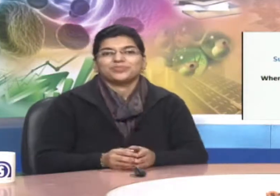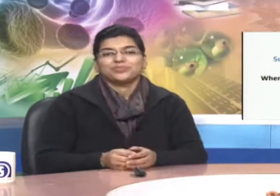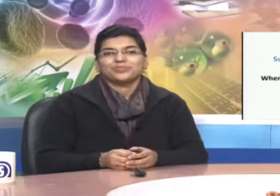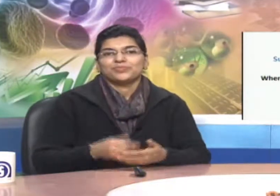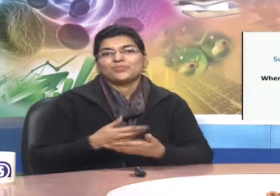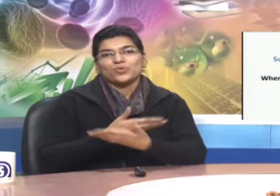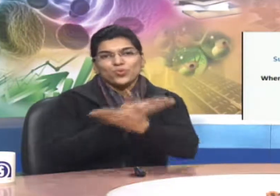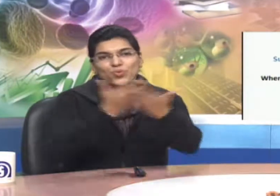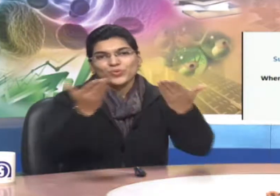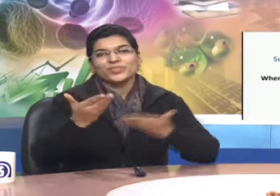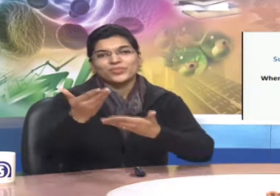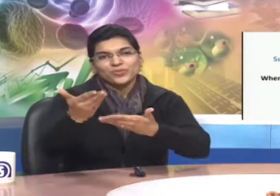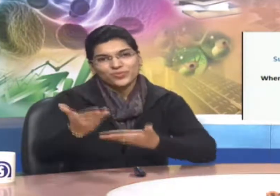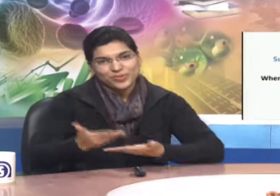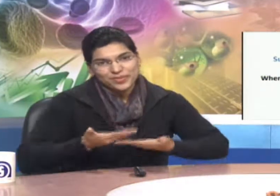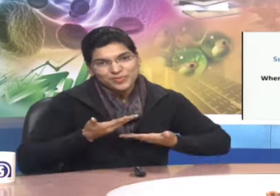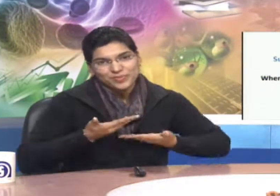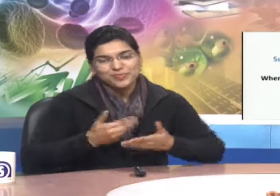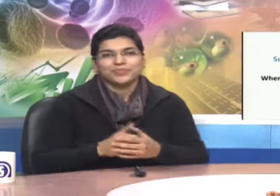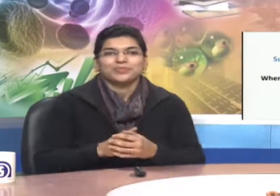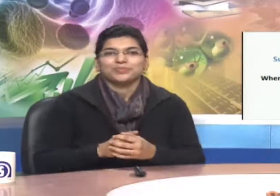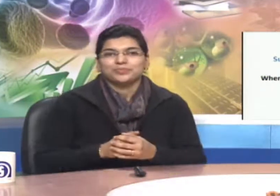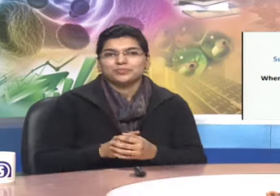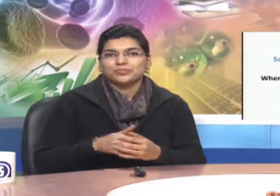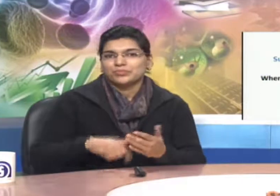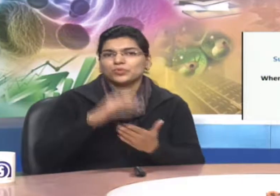Namaskar. Welcome everyone.